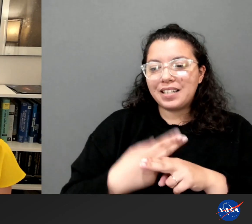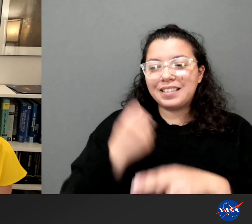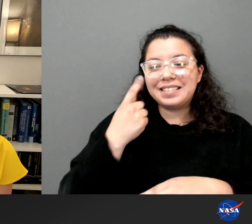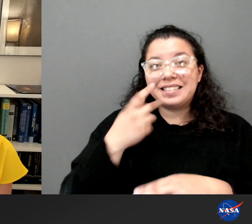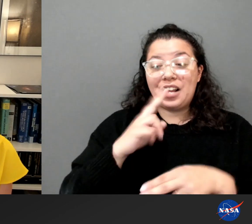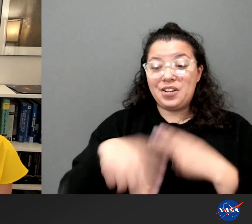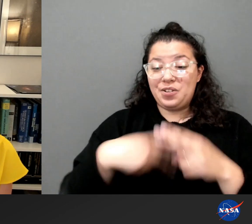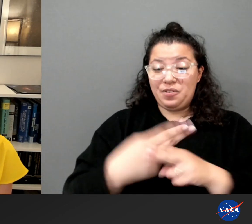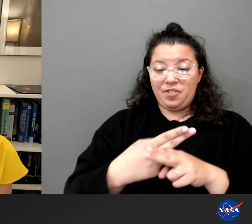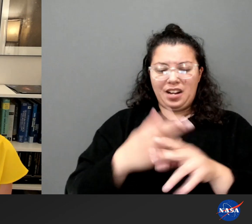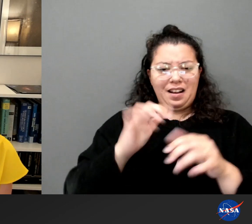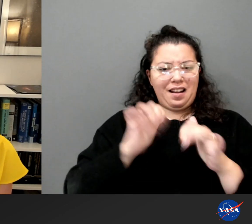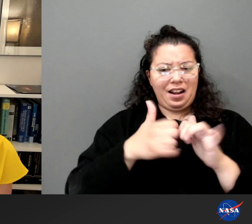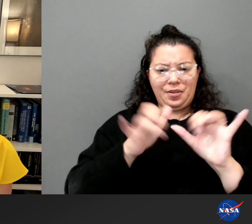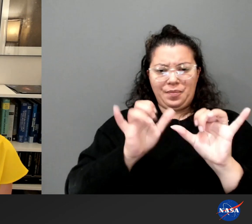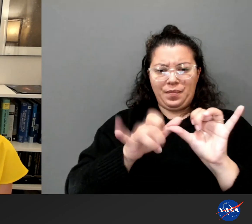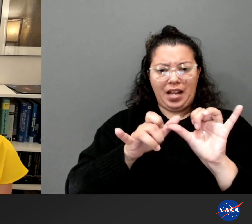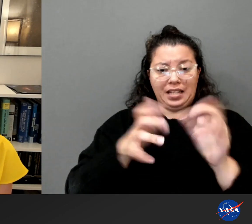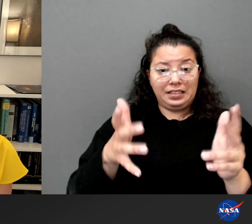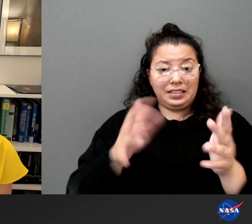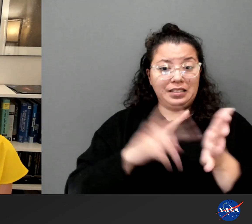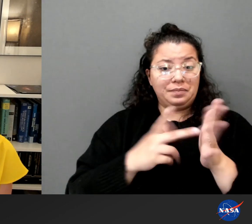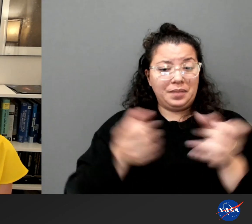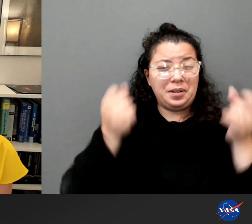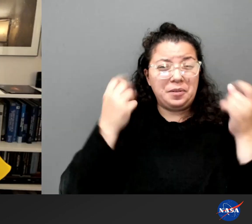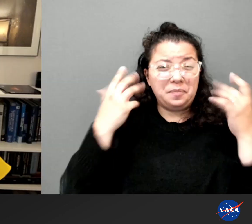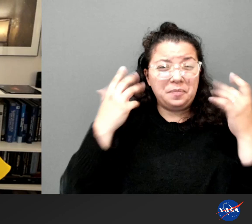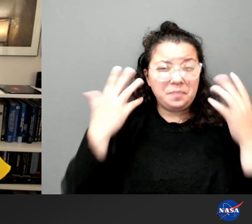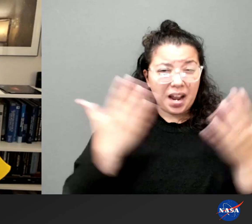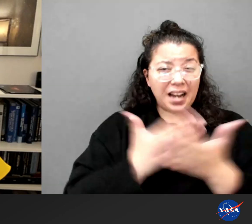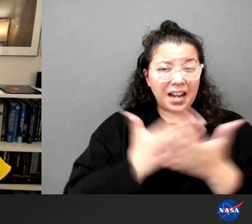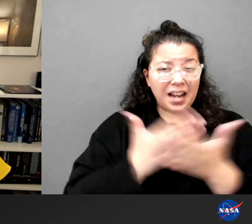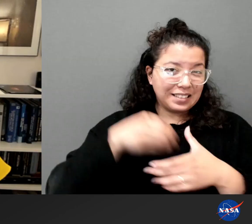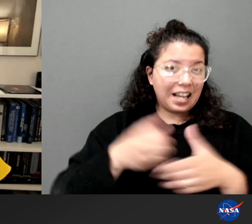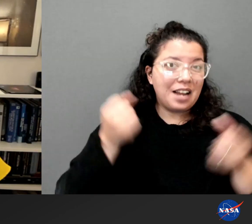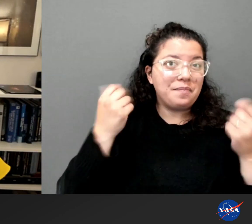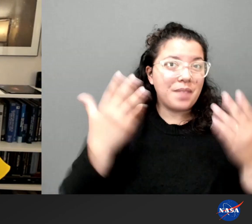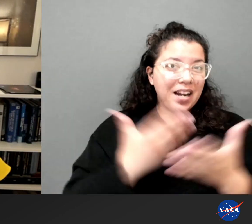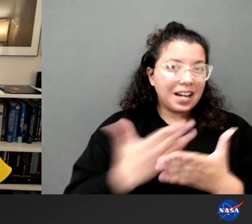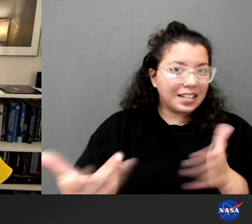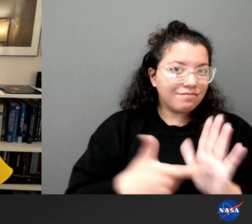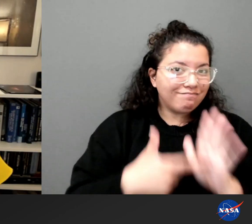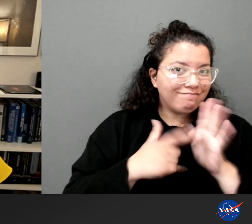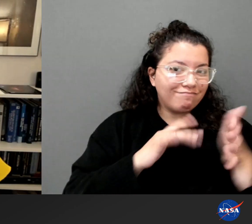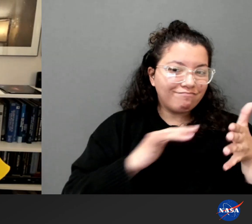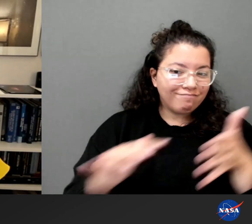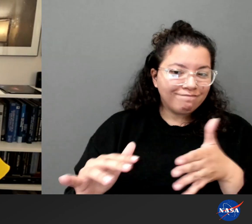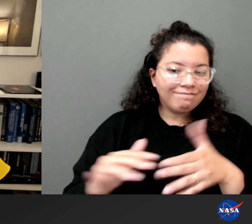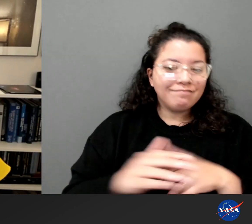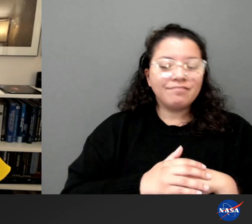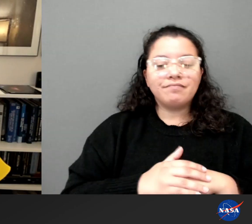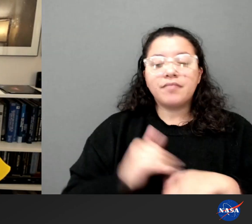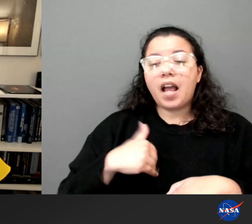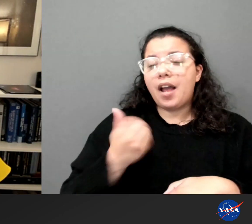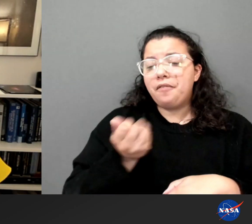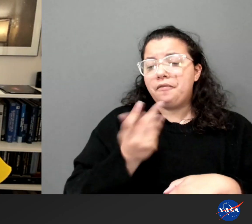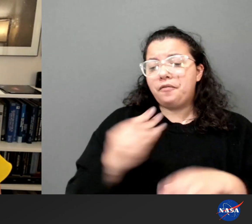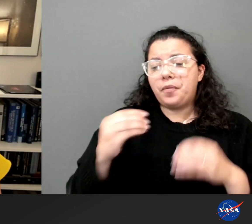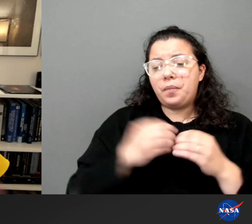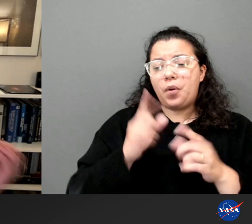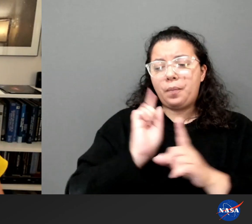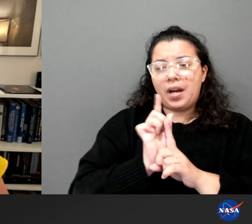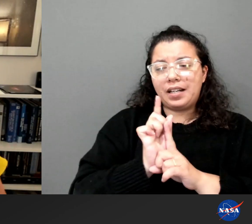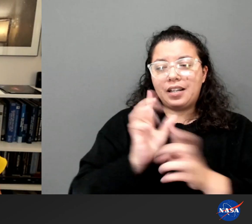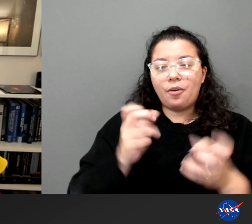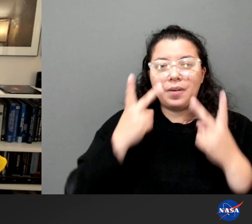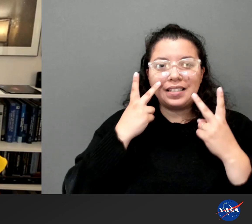it and lots of things that Webb will study. So we have a few more minutes, so I want to get to some of the top questions,